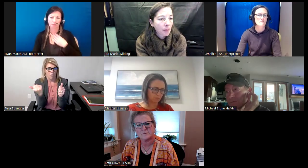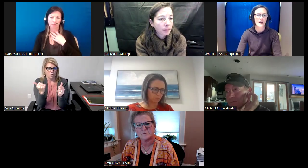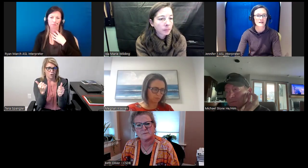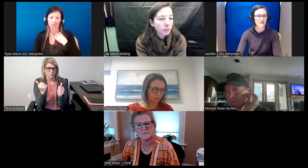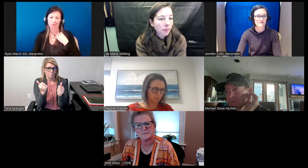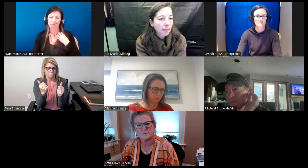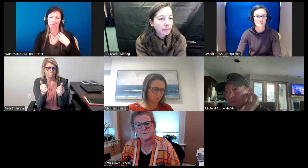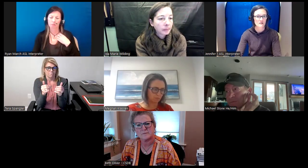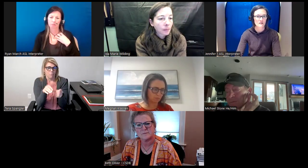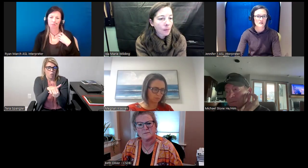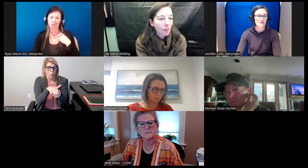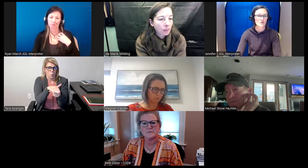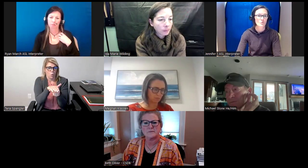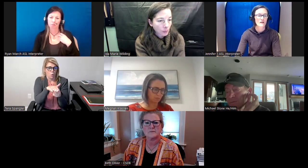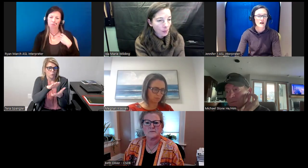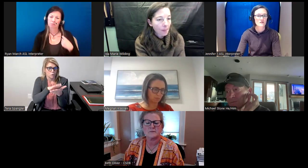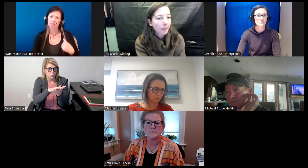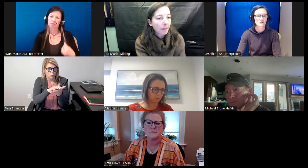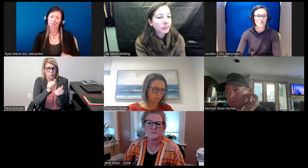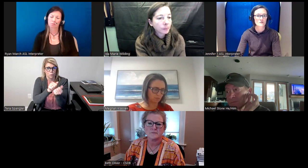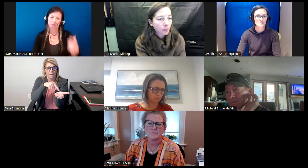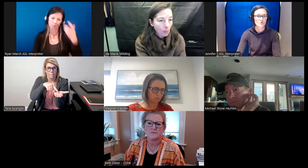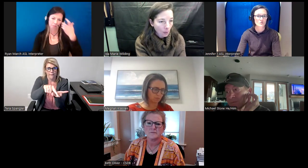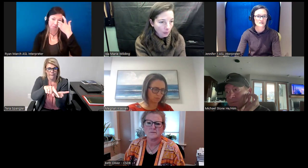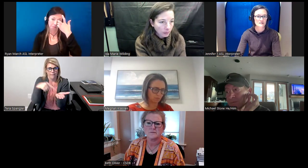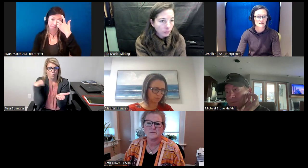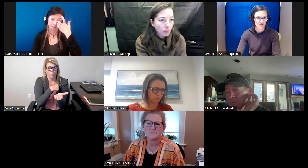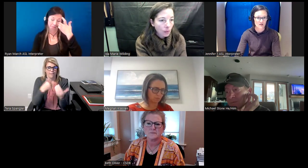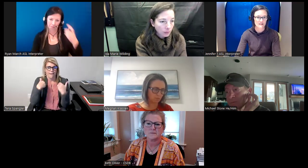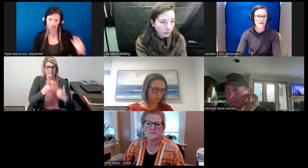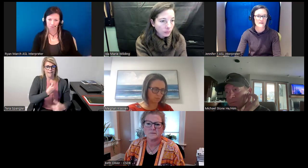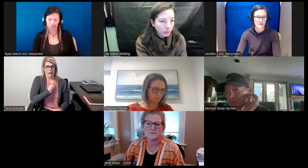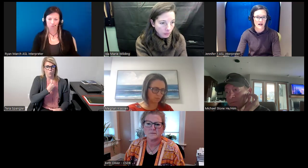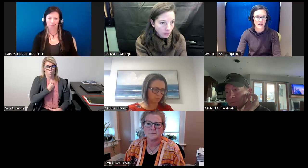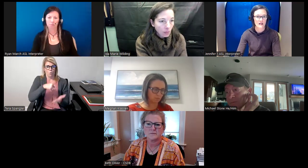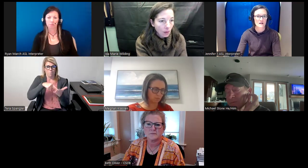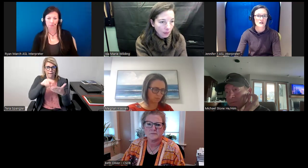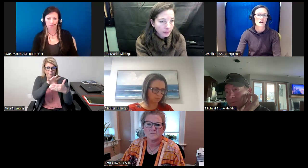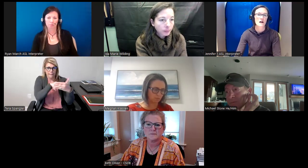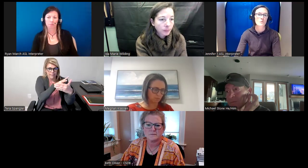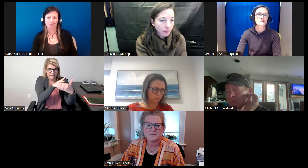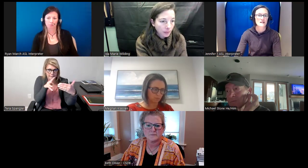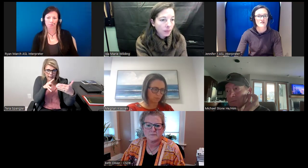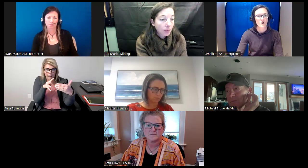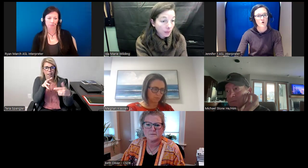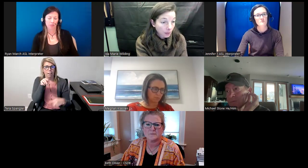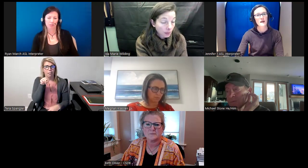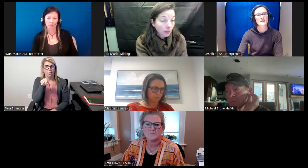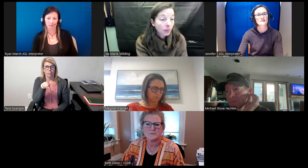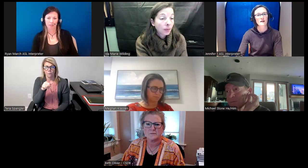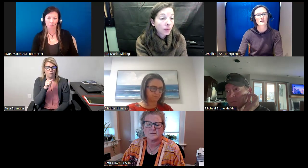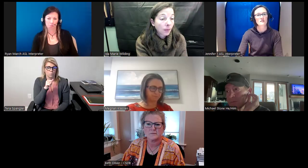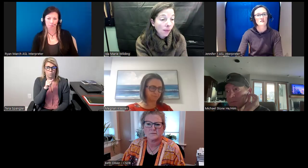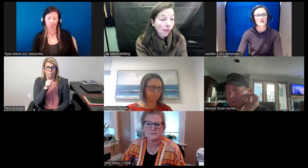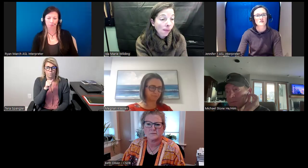not competitive with other local school districts and their pay. We did have our own